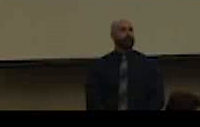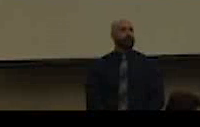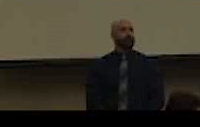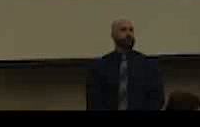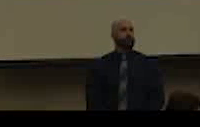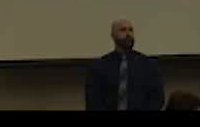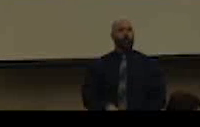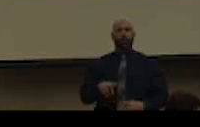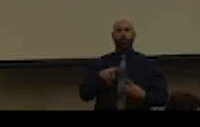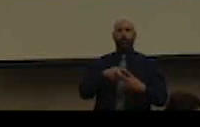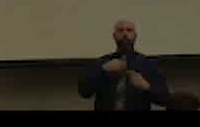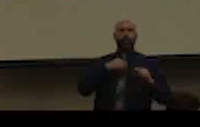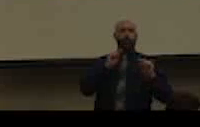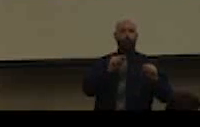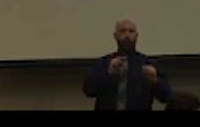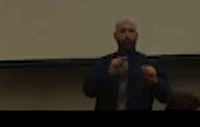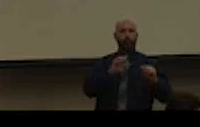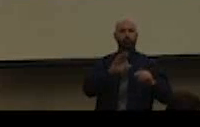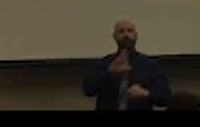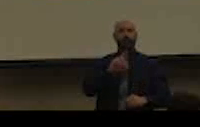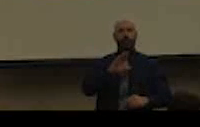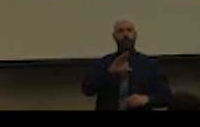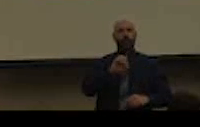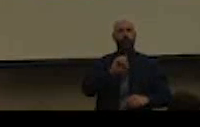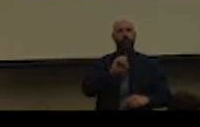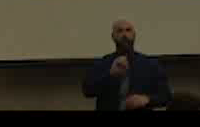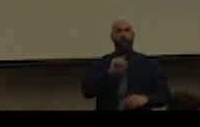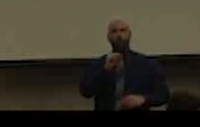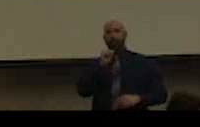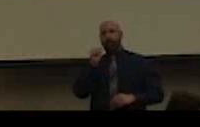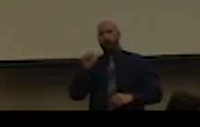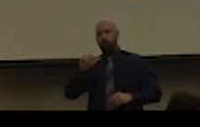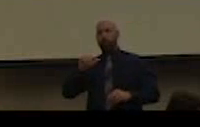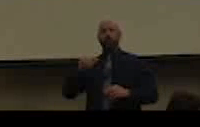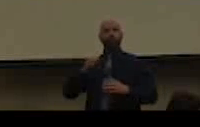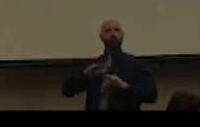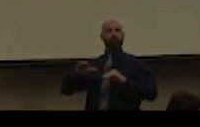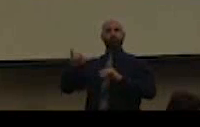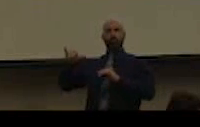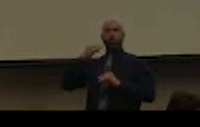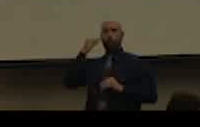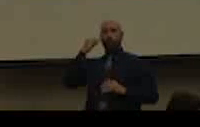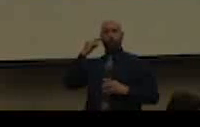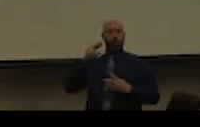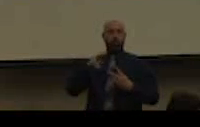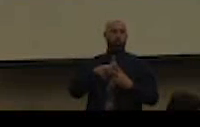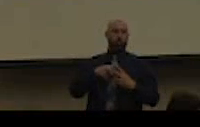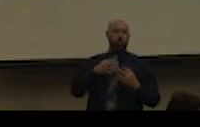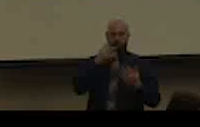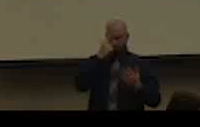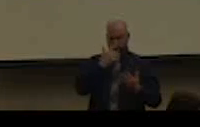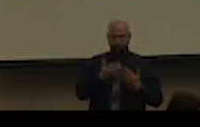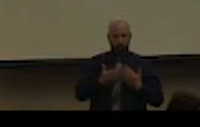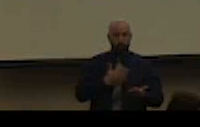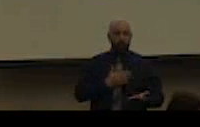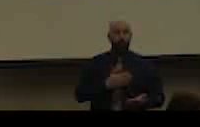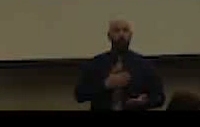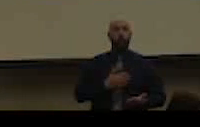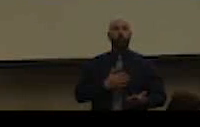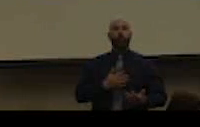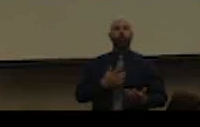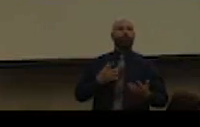going to a childcare or not, or keeping my child at home, or need, you know, a